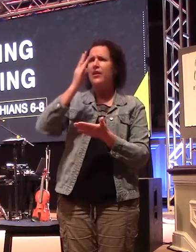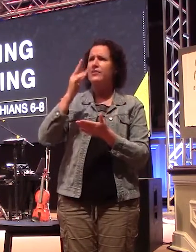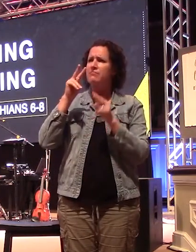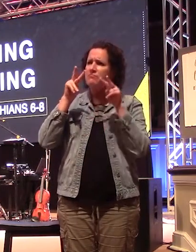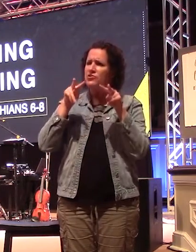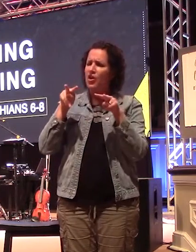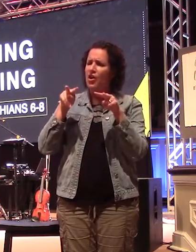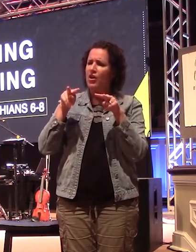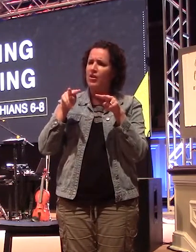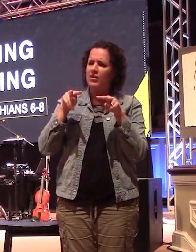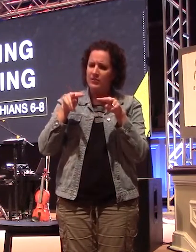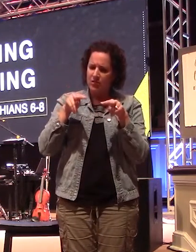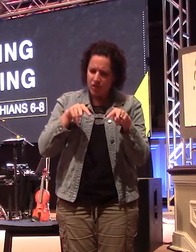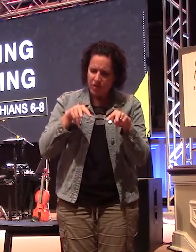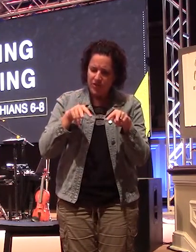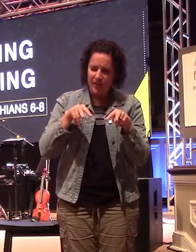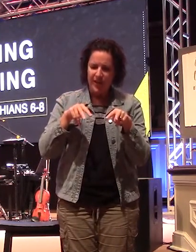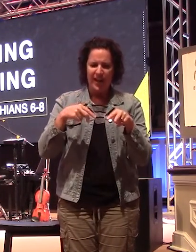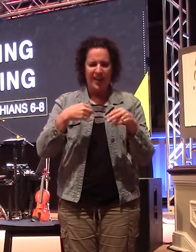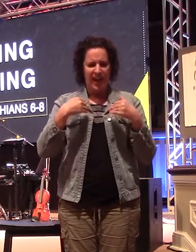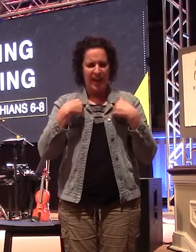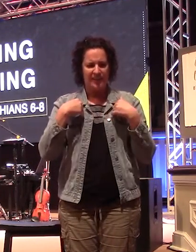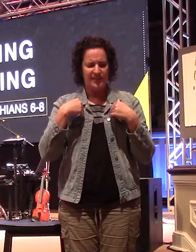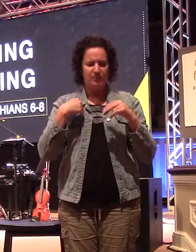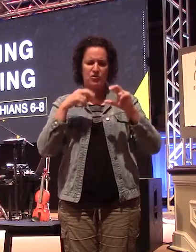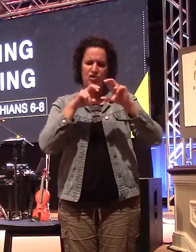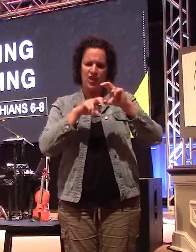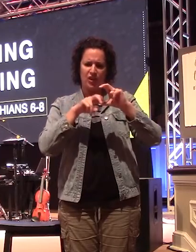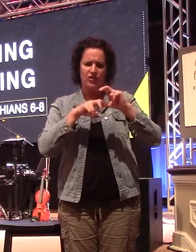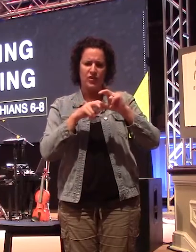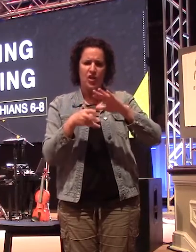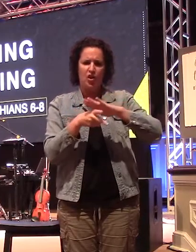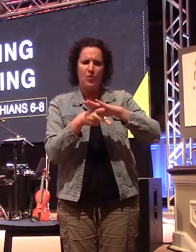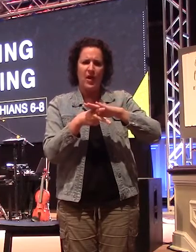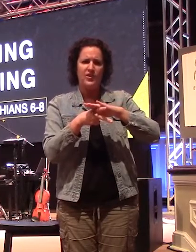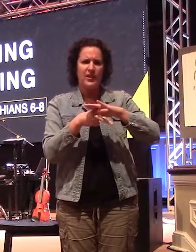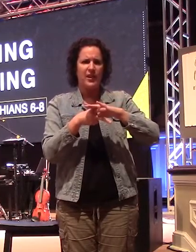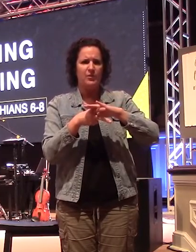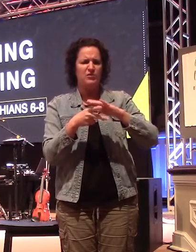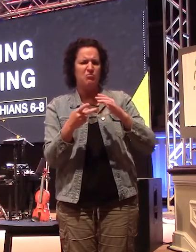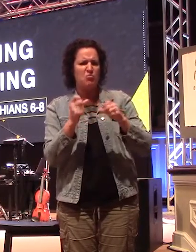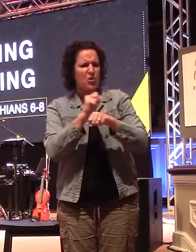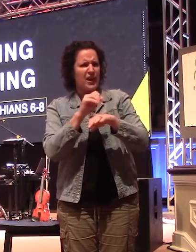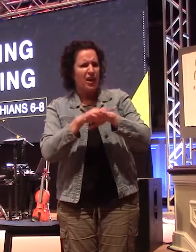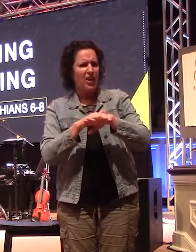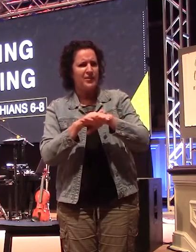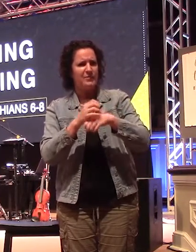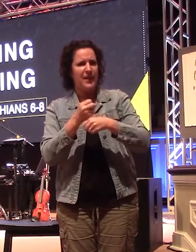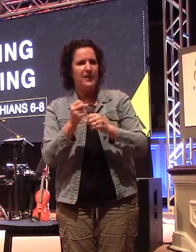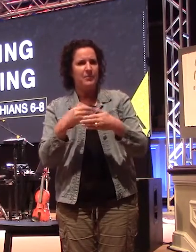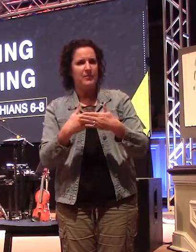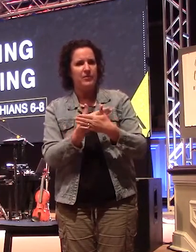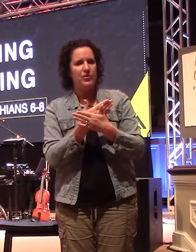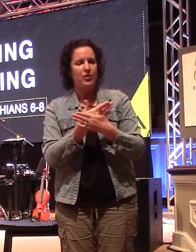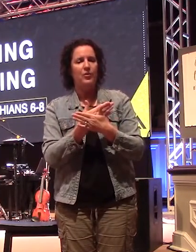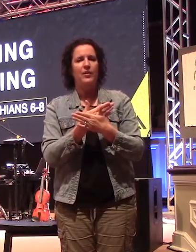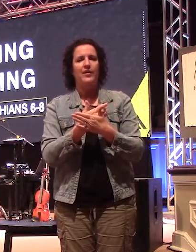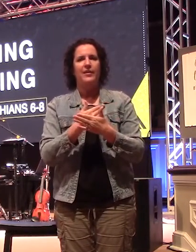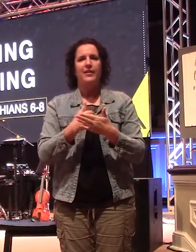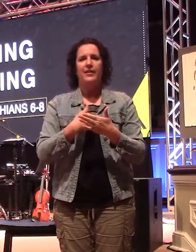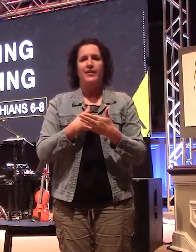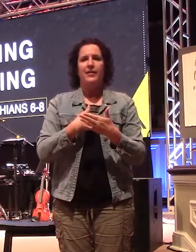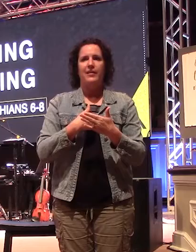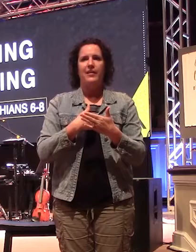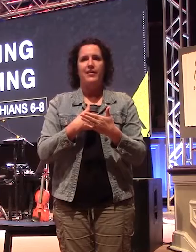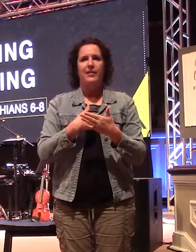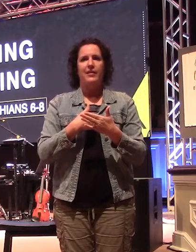antiques. And I had some chairs in the garage I refinished, and I thought, well, I'll sell those chairs. I'll give them money in the offering. I put out the paper, and the guy